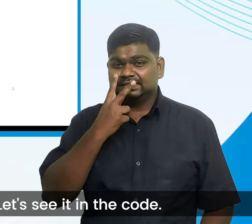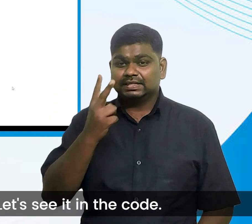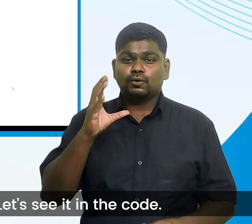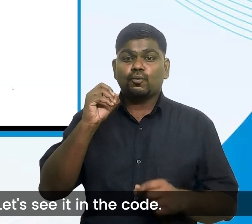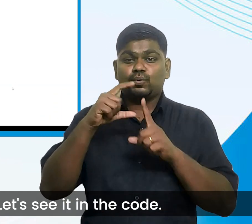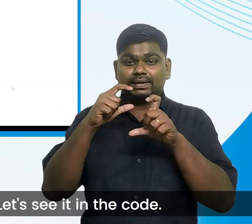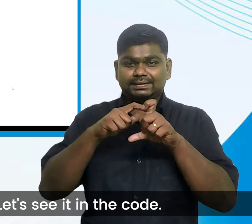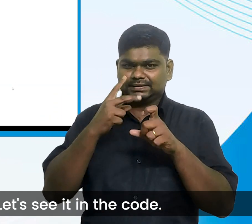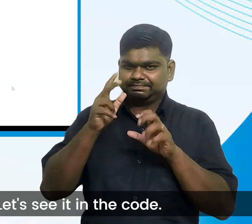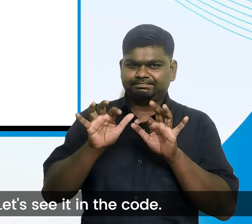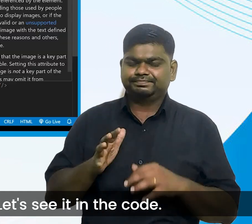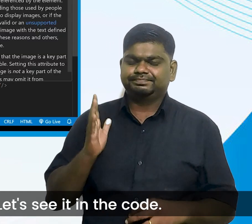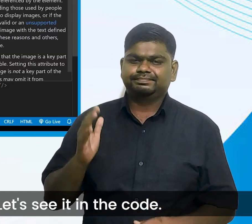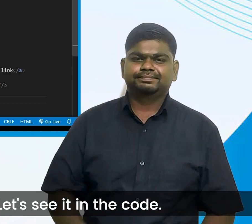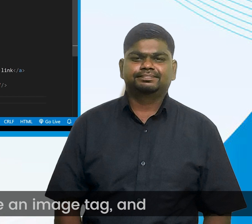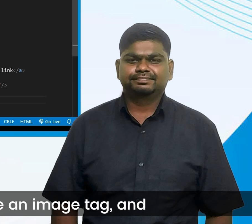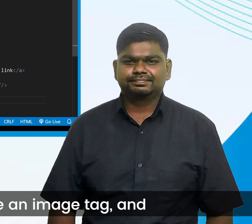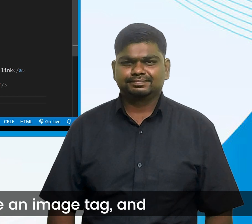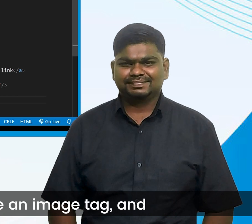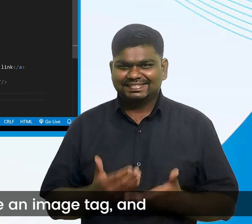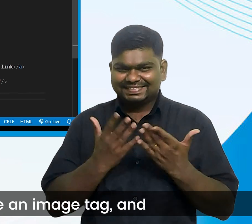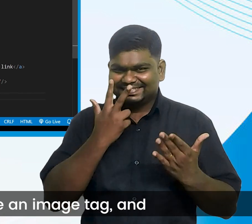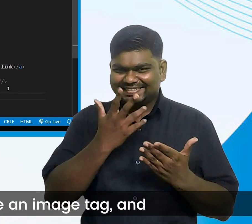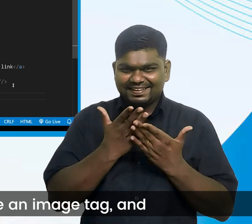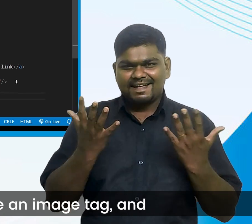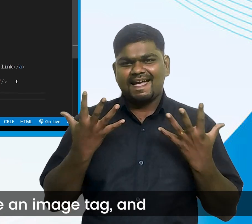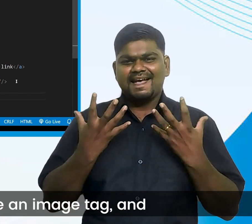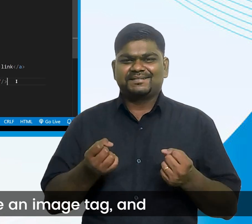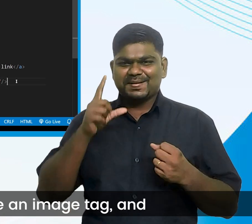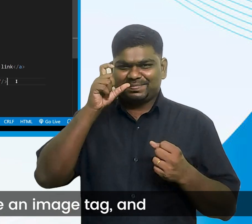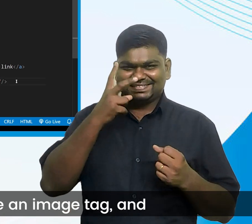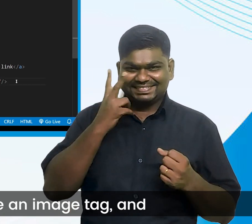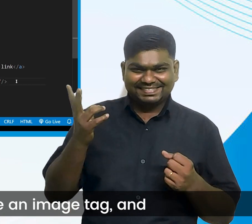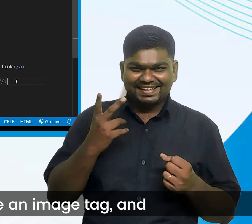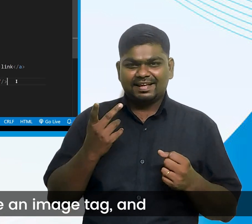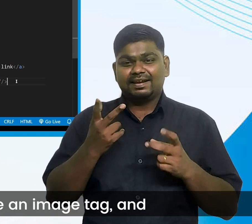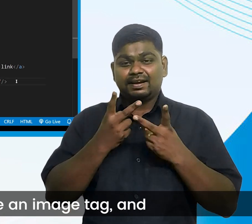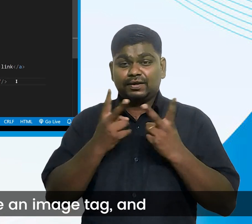Let's see it on the code. If you see here, we have an image tag